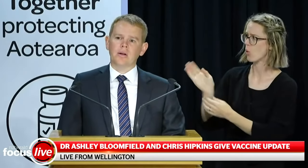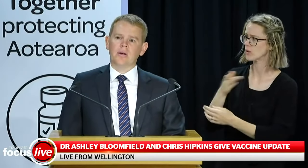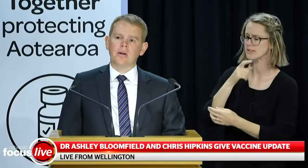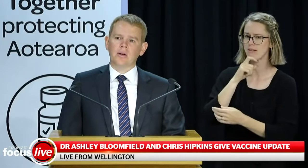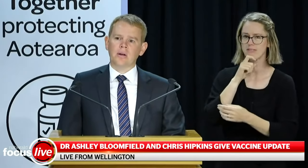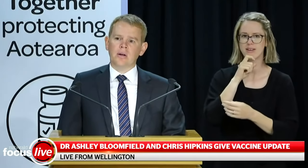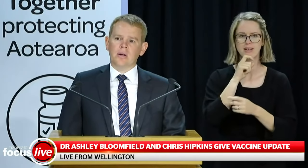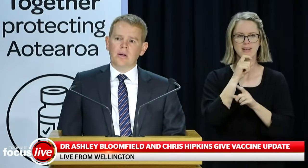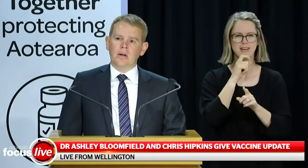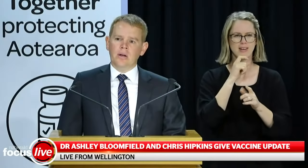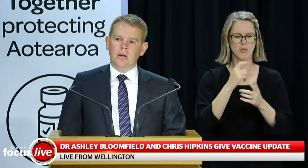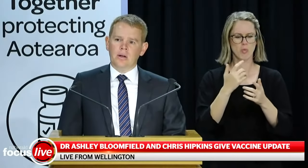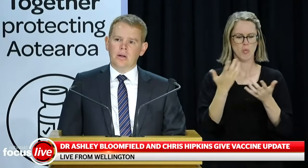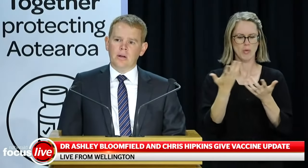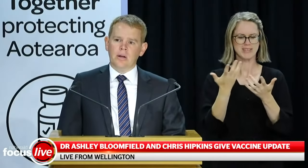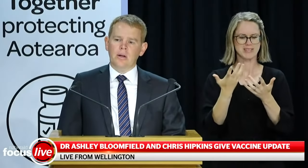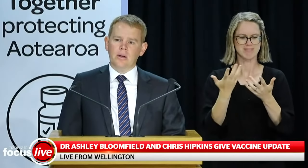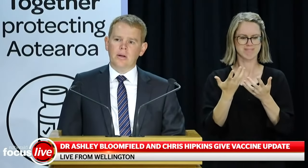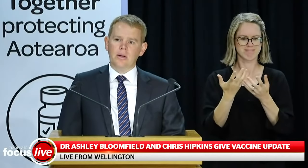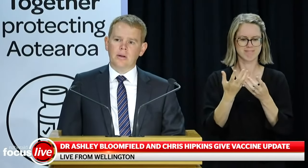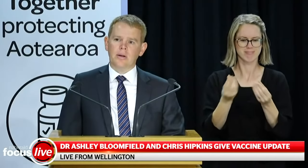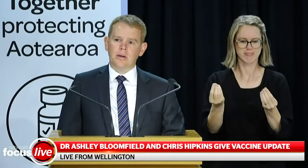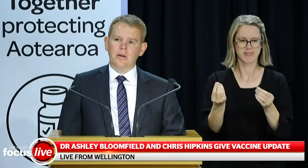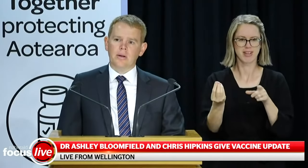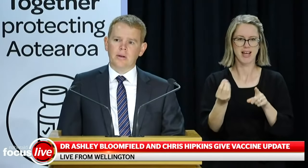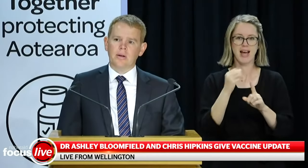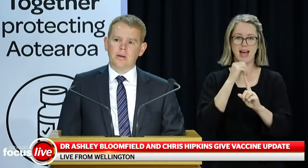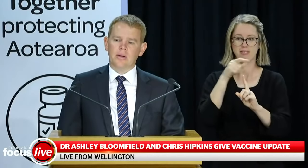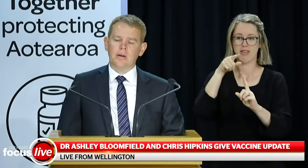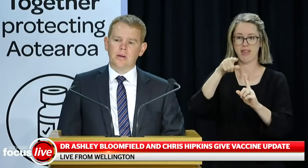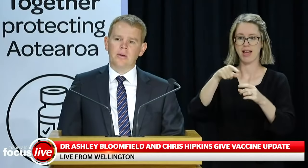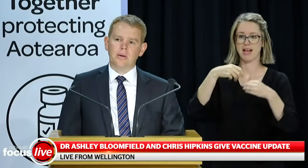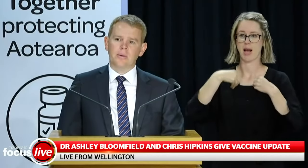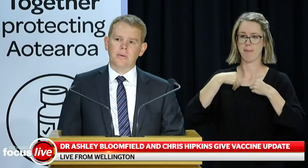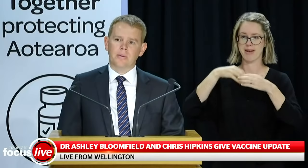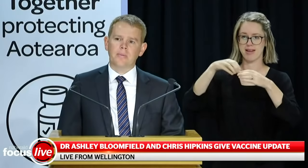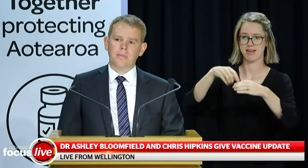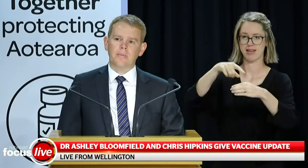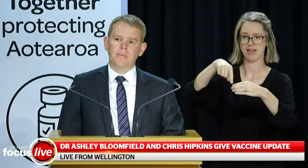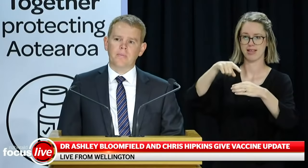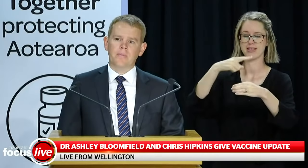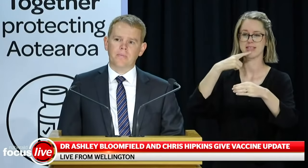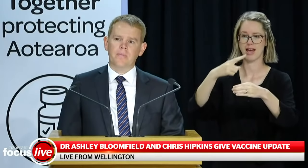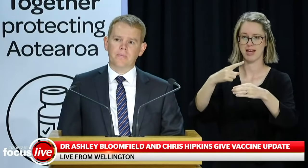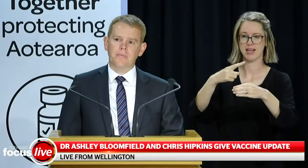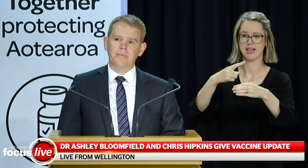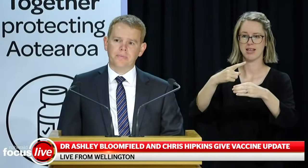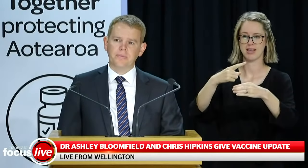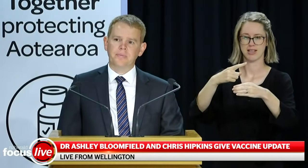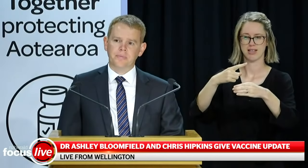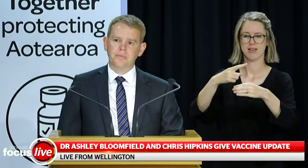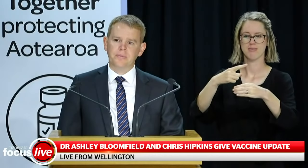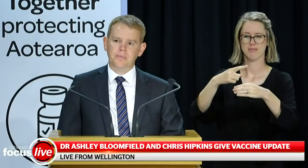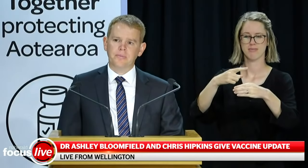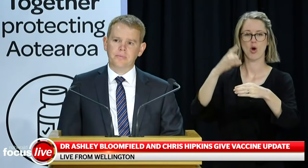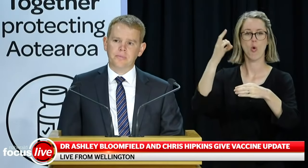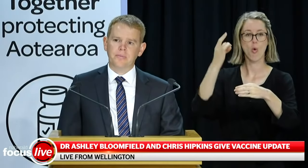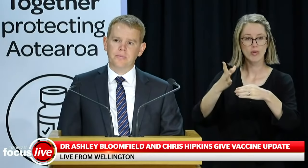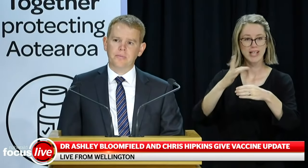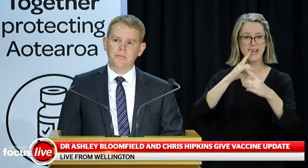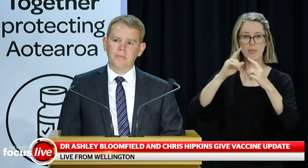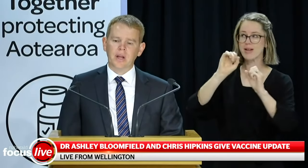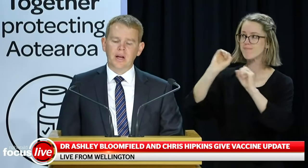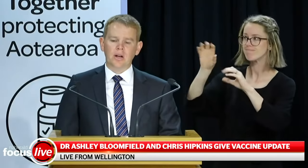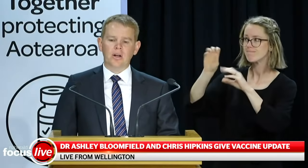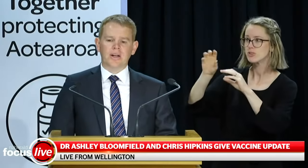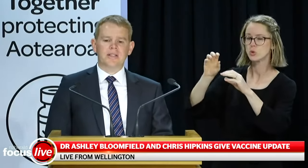extra information then could you possibly get if they are saying that they've already using the register and have sent